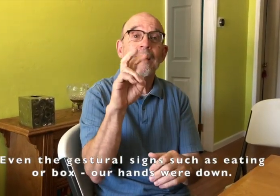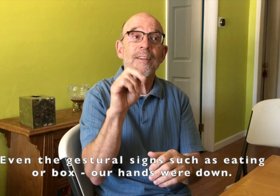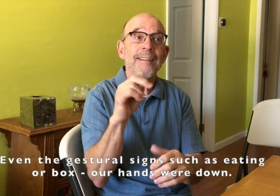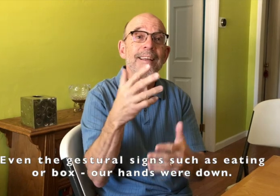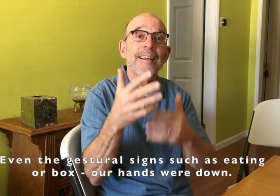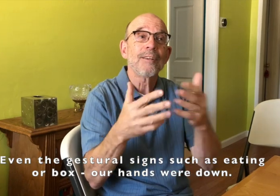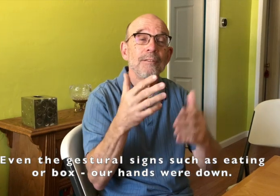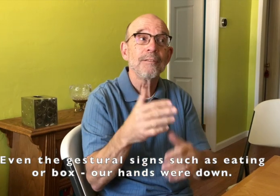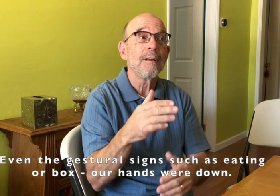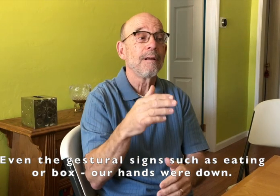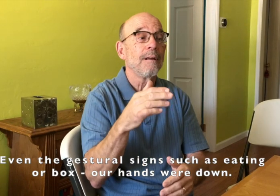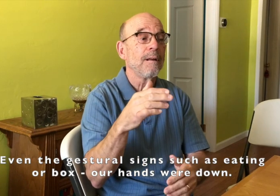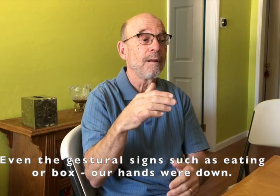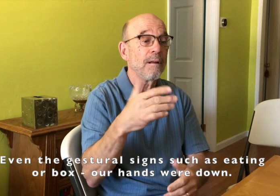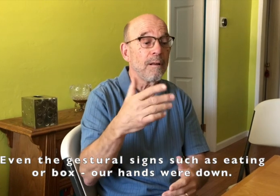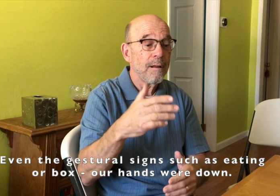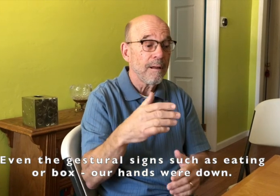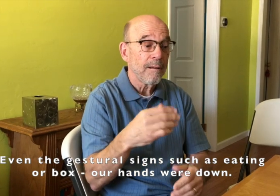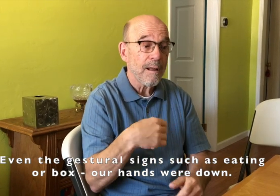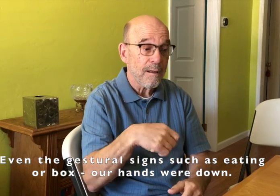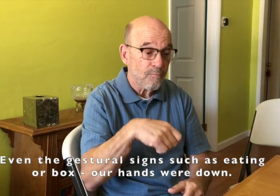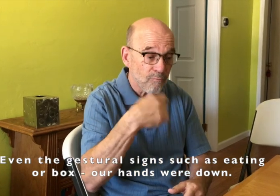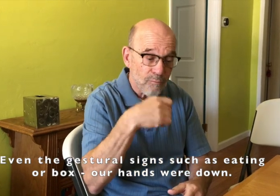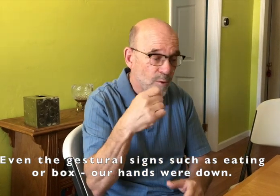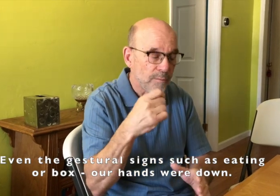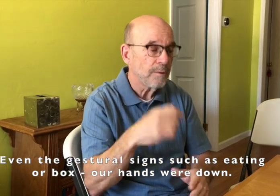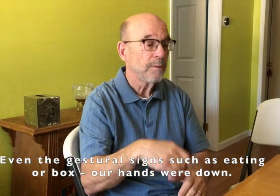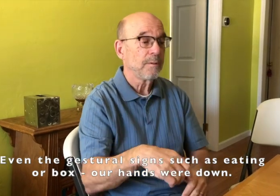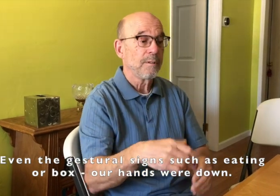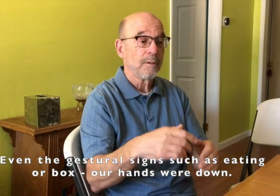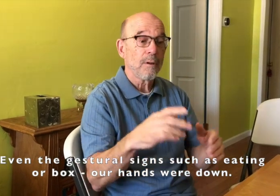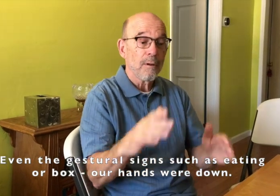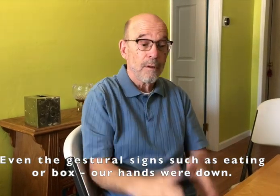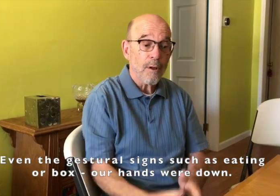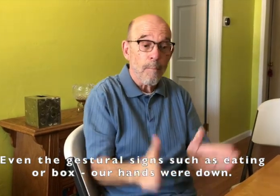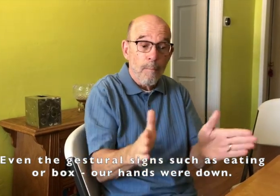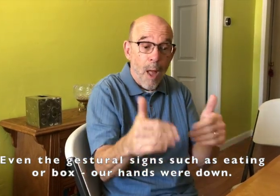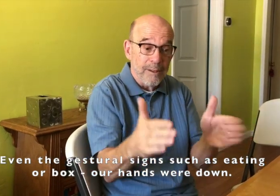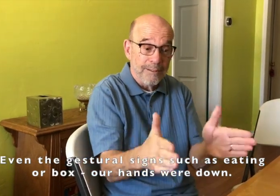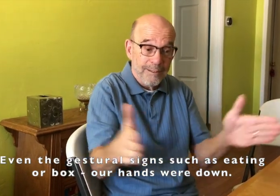Even gestural signs such as eating or box, our hands were down.